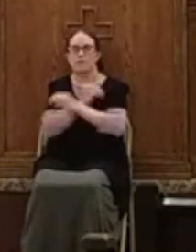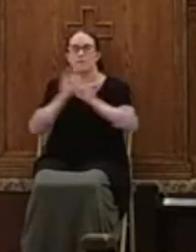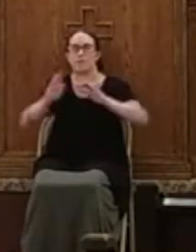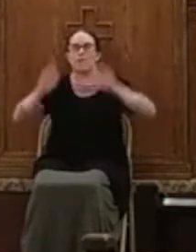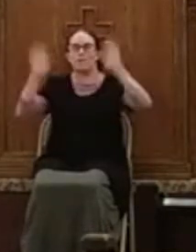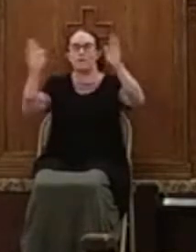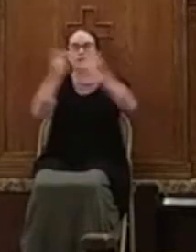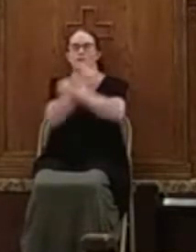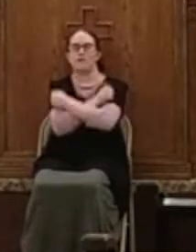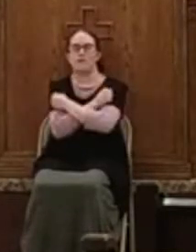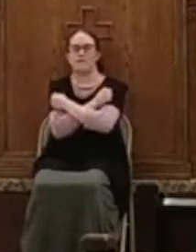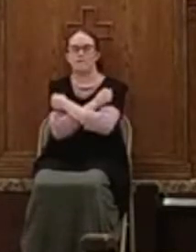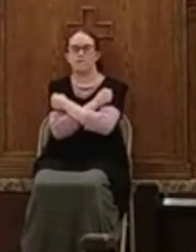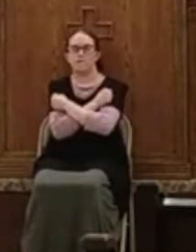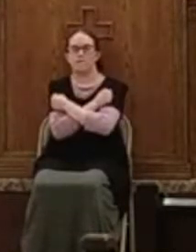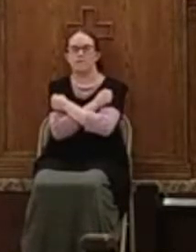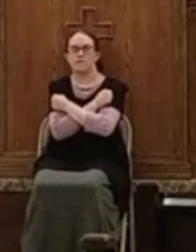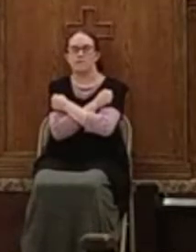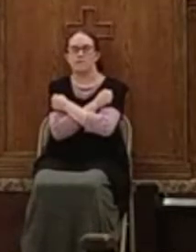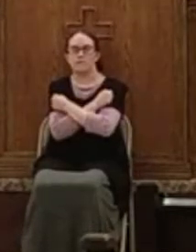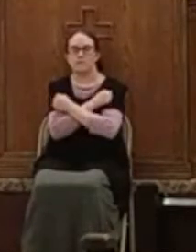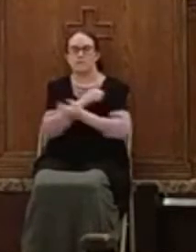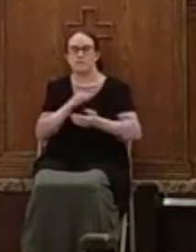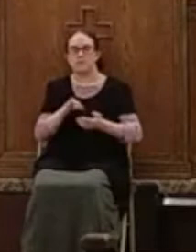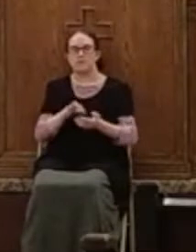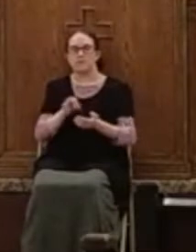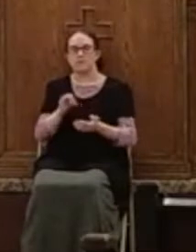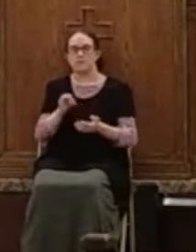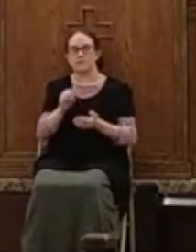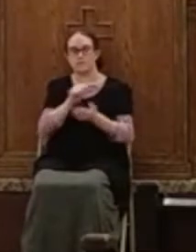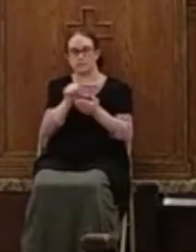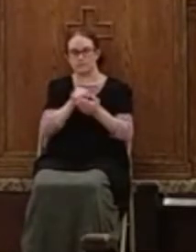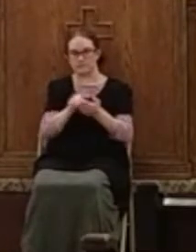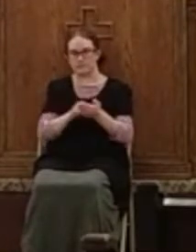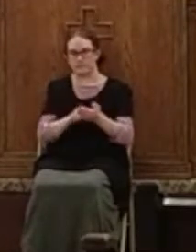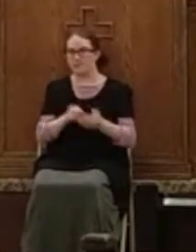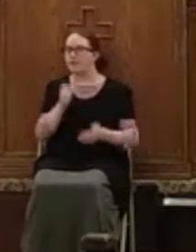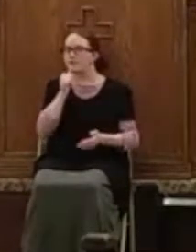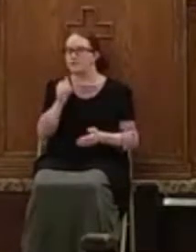Perfect love. We could take a survey tonight, which we will not.